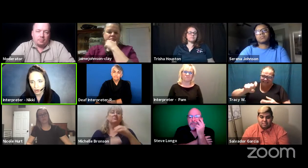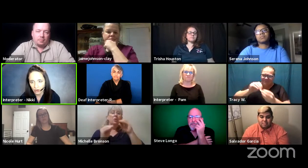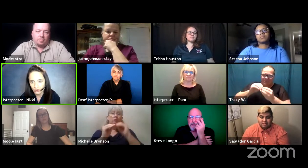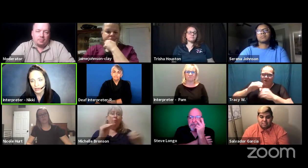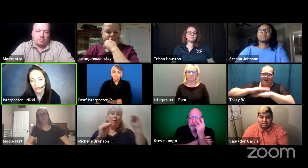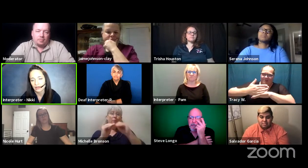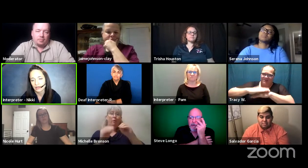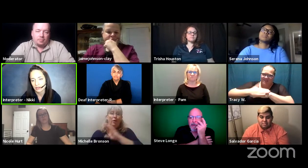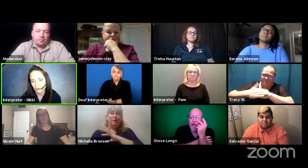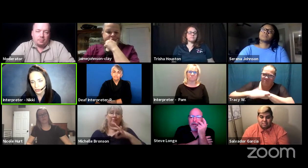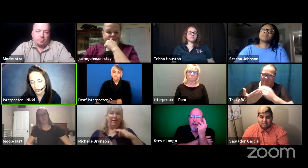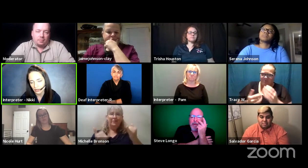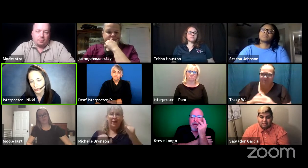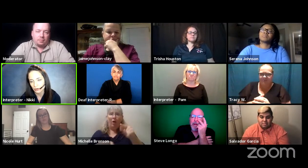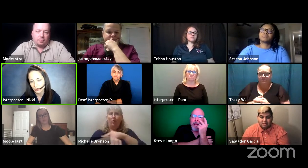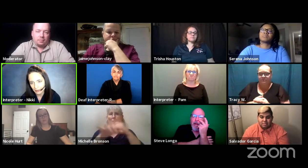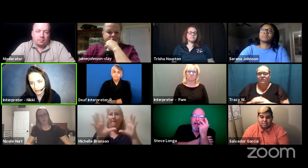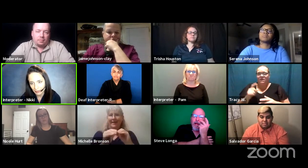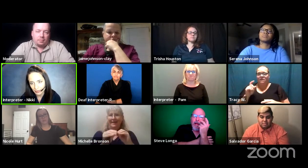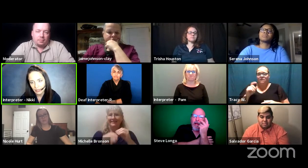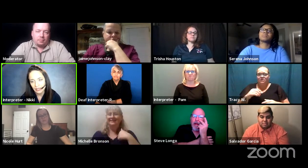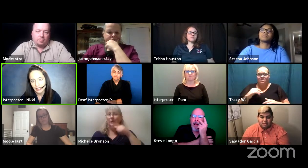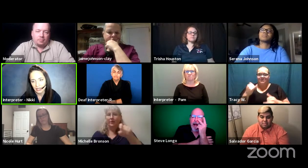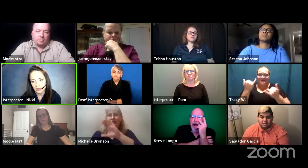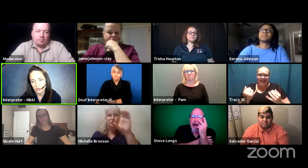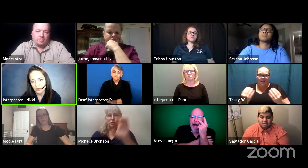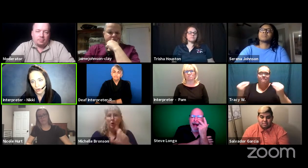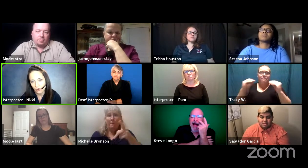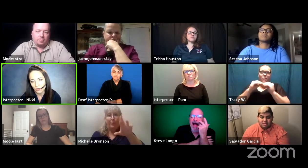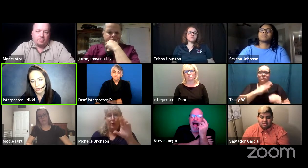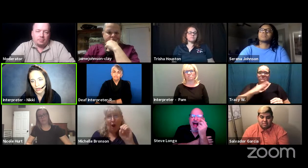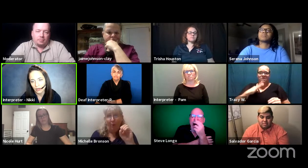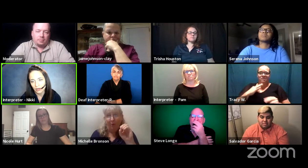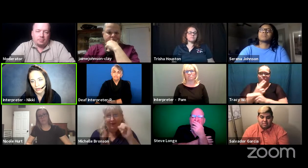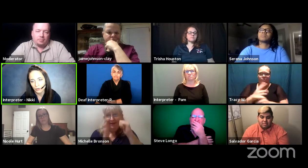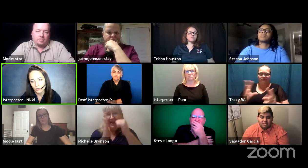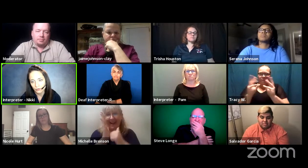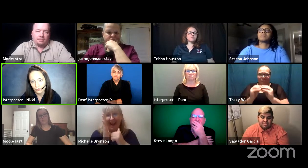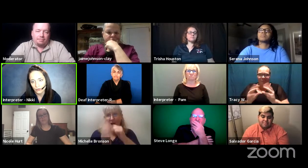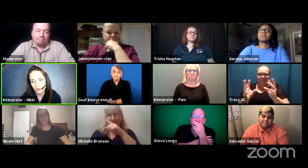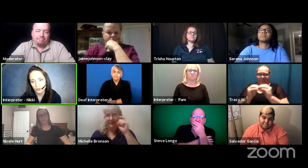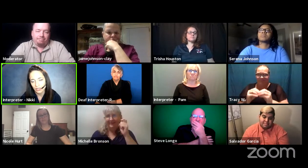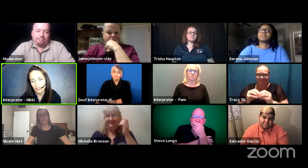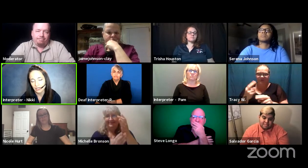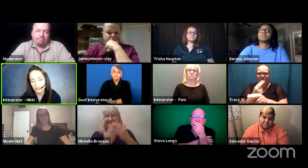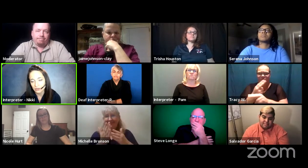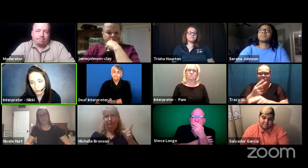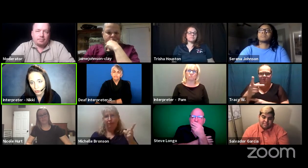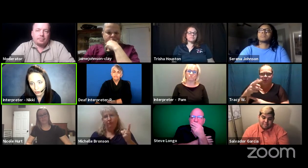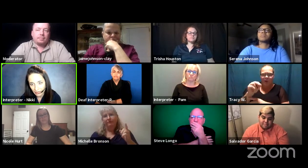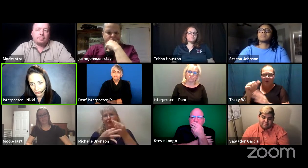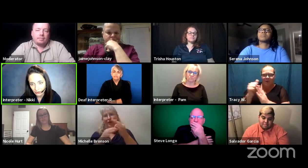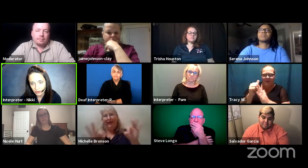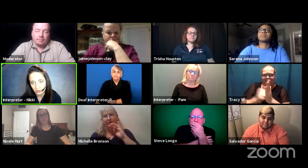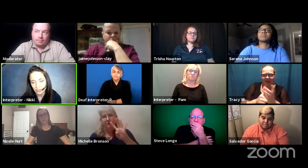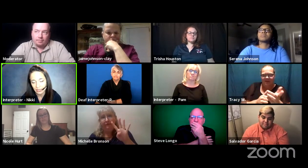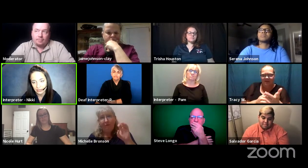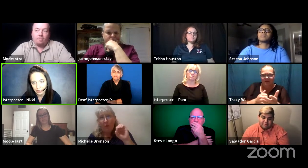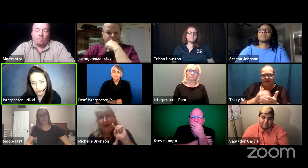all. It'll be strictly through a laptop. And so we need a Zoom Pro account so that we can continue to